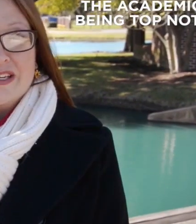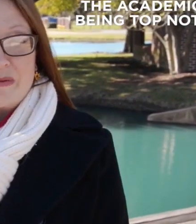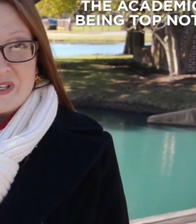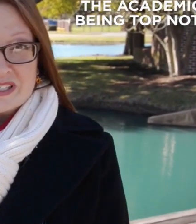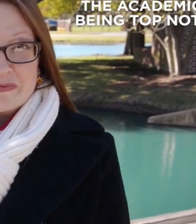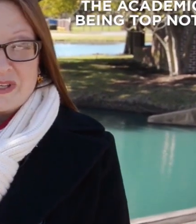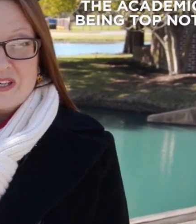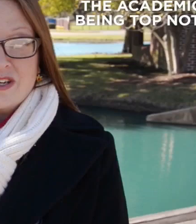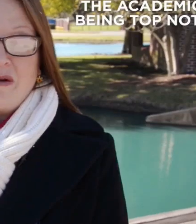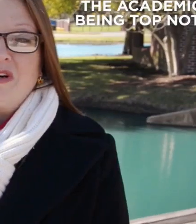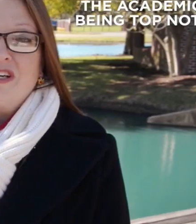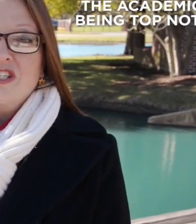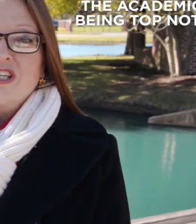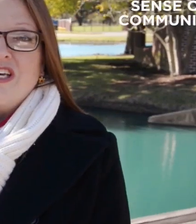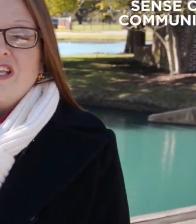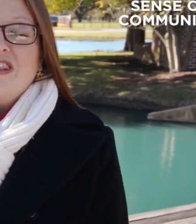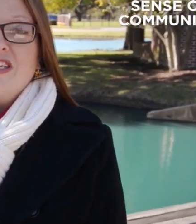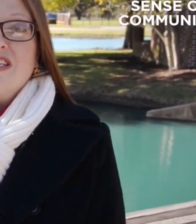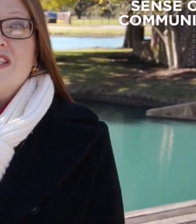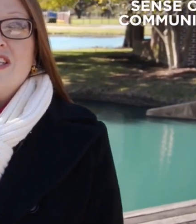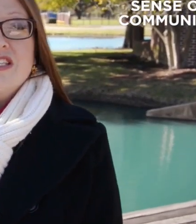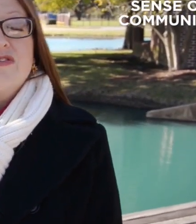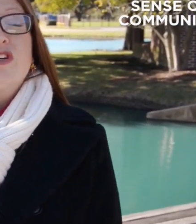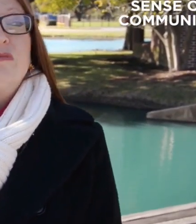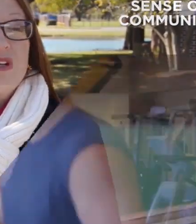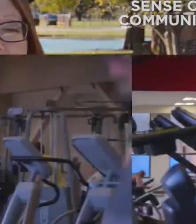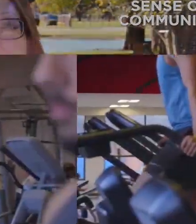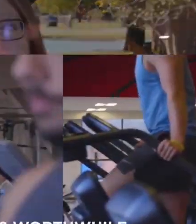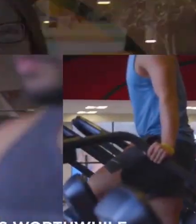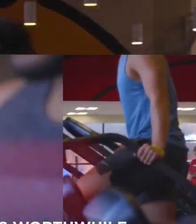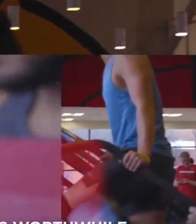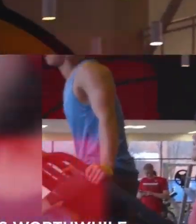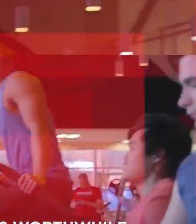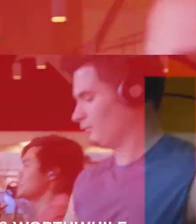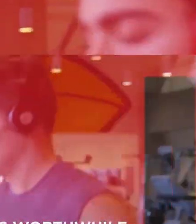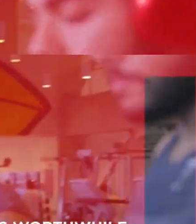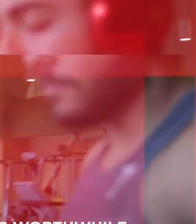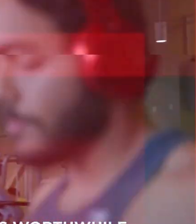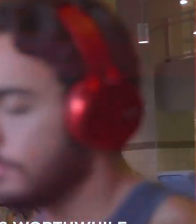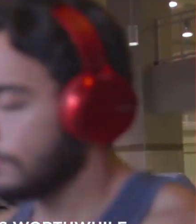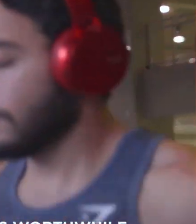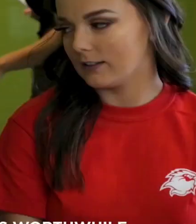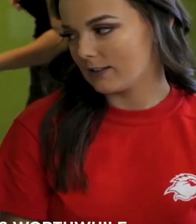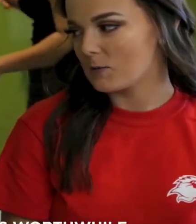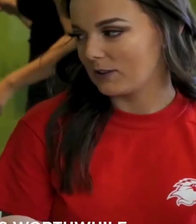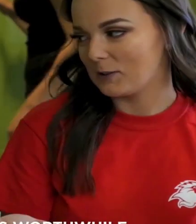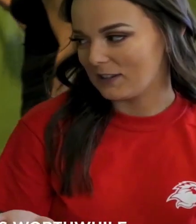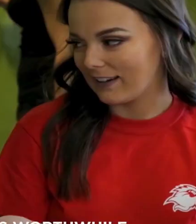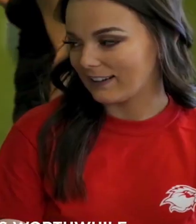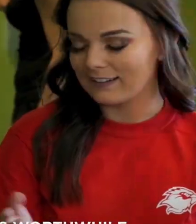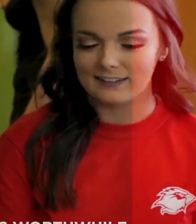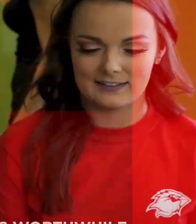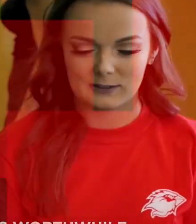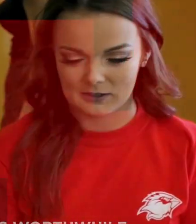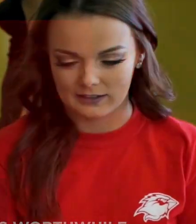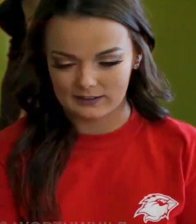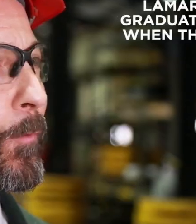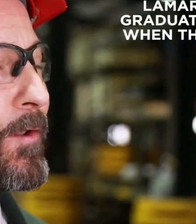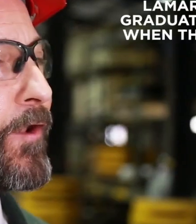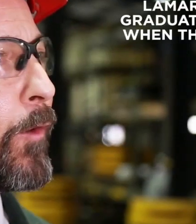Aside from the academics being top-notch, the sense of community on this campus is